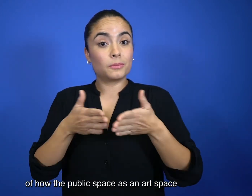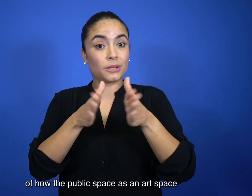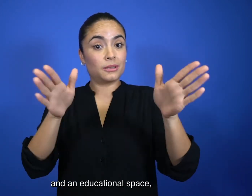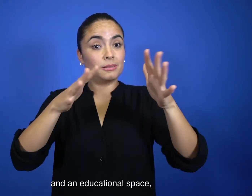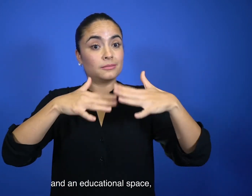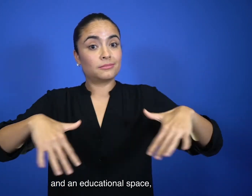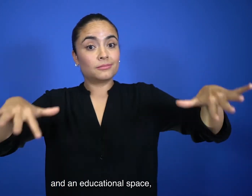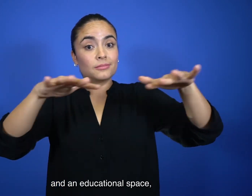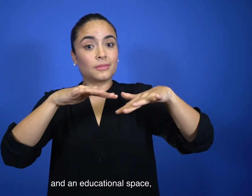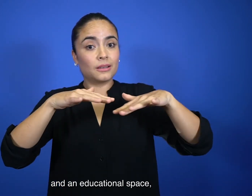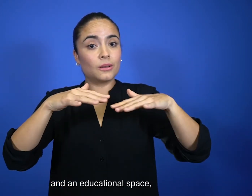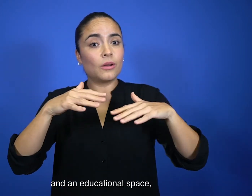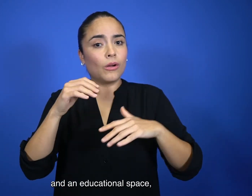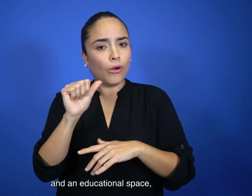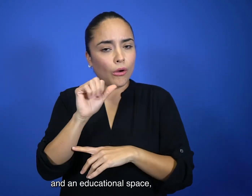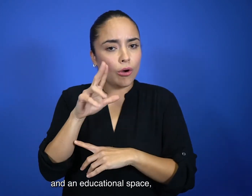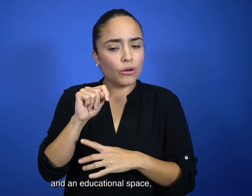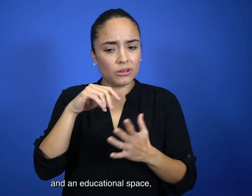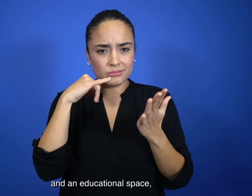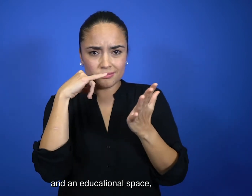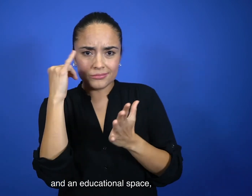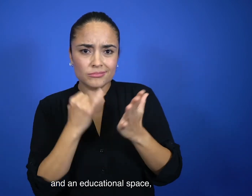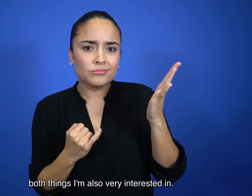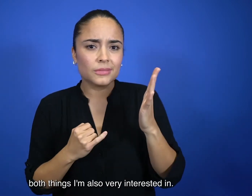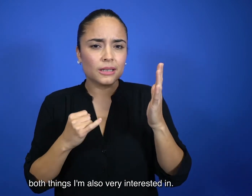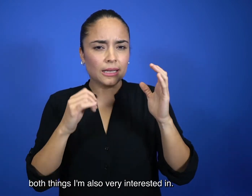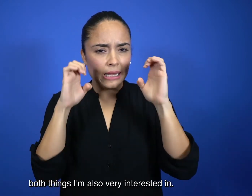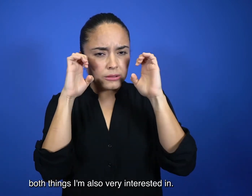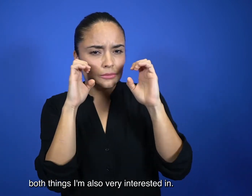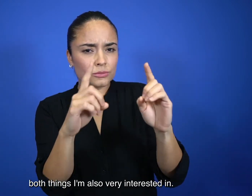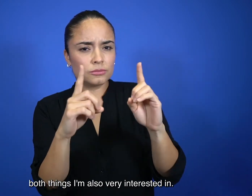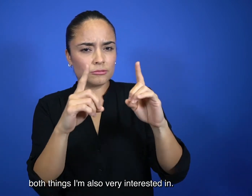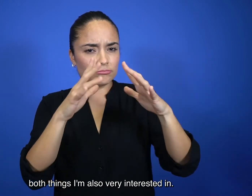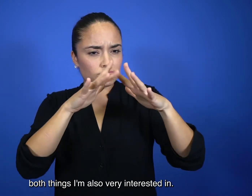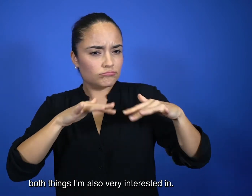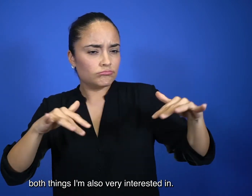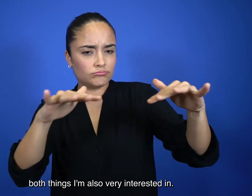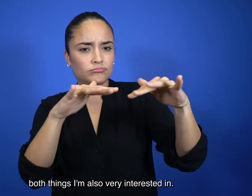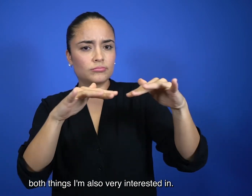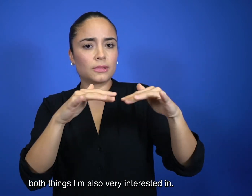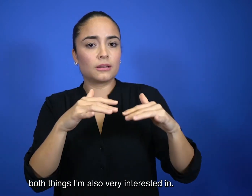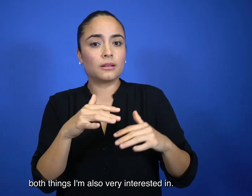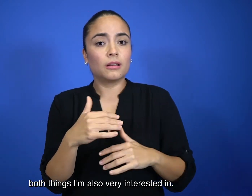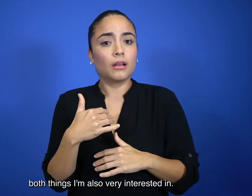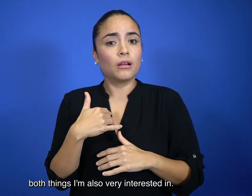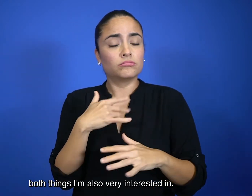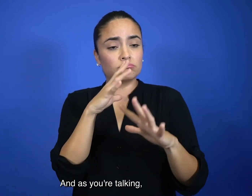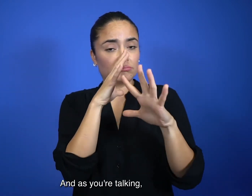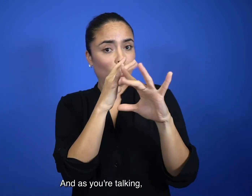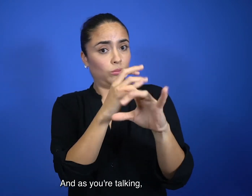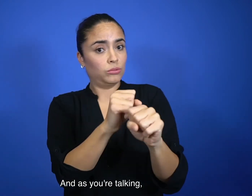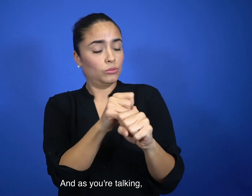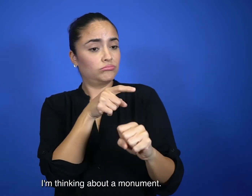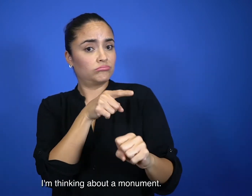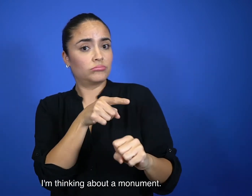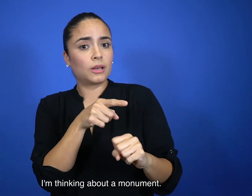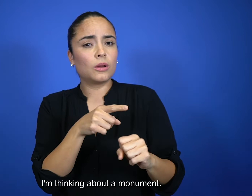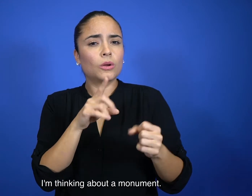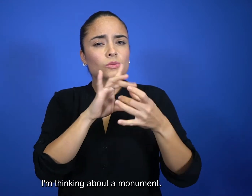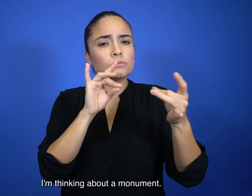an educational space, both things I'm also very interested in. And as you're talking, I'm thinking about a